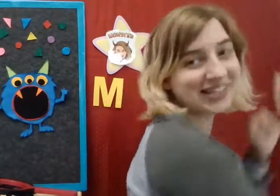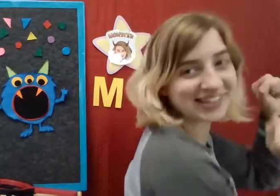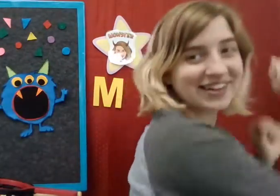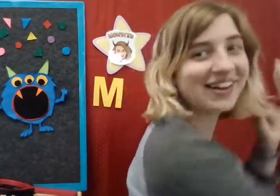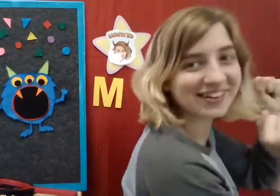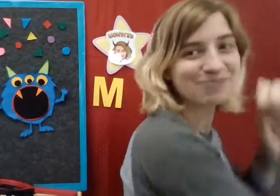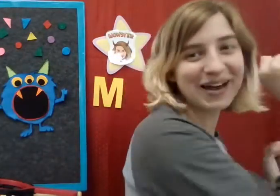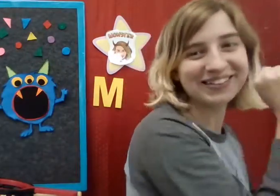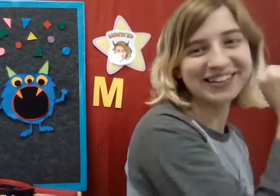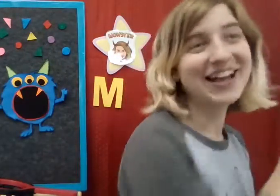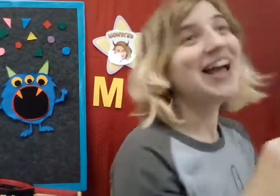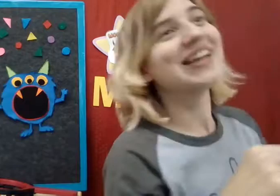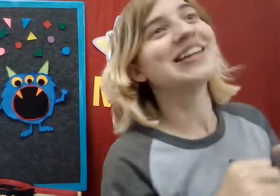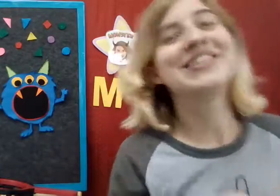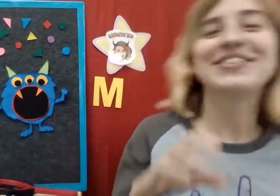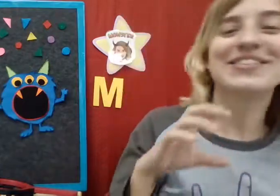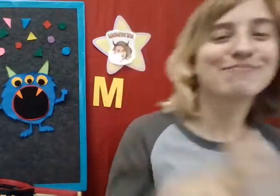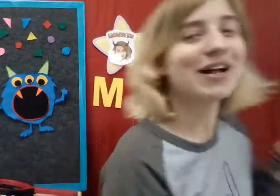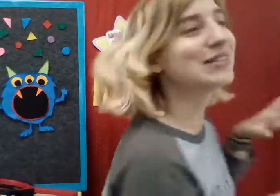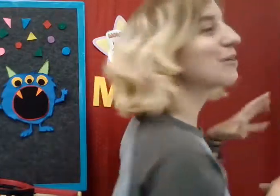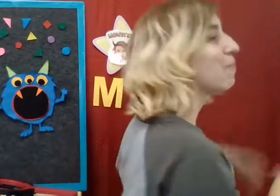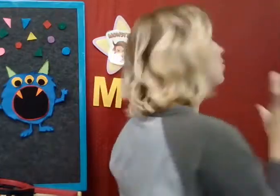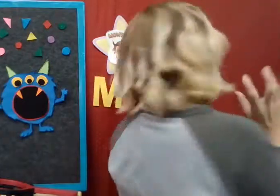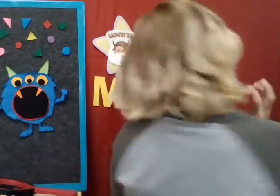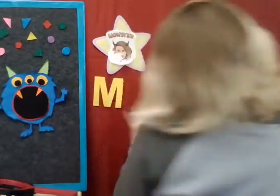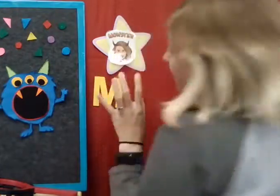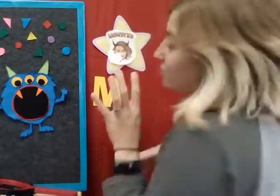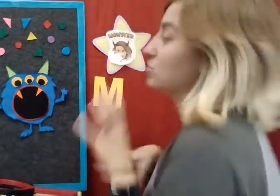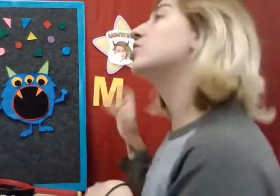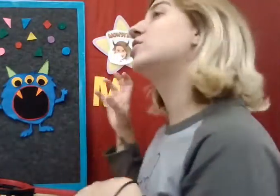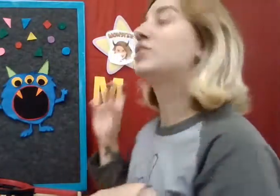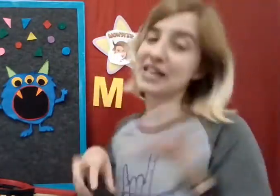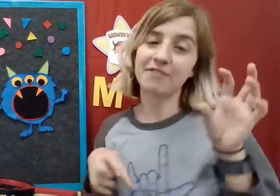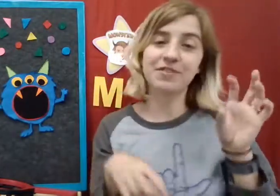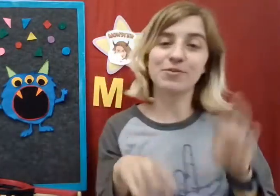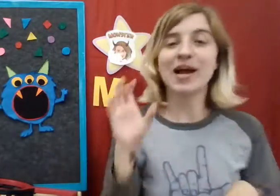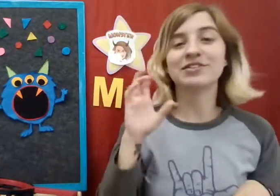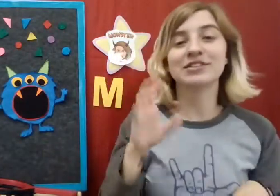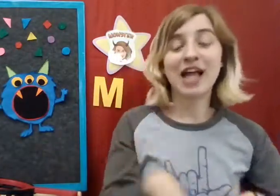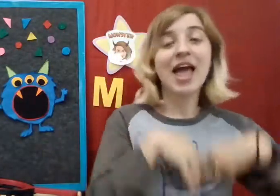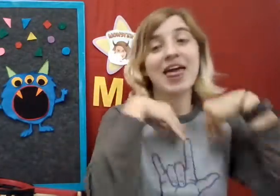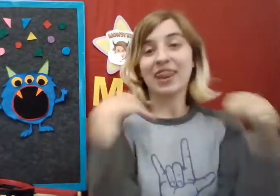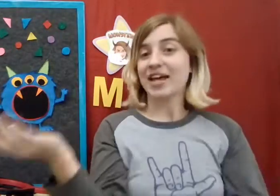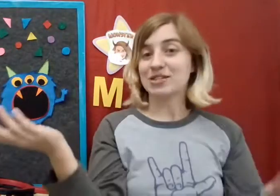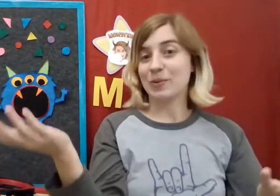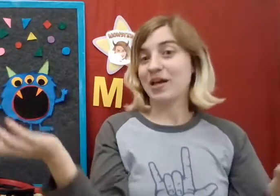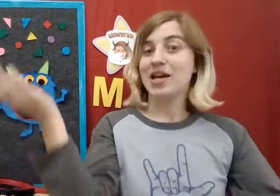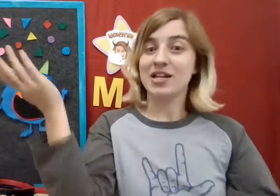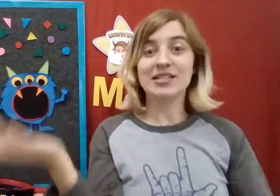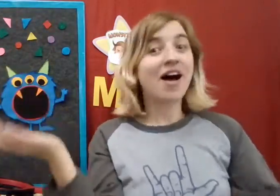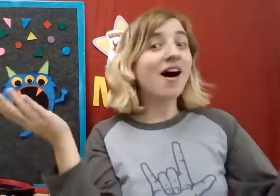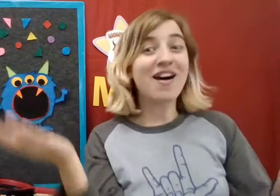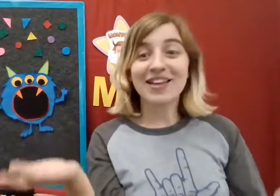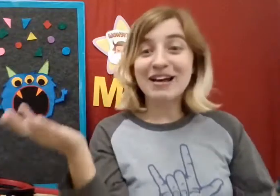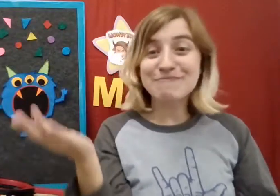it all about. You do the monster pokey and you turn yourself around. That's what it's all